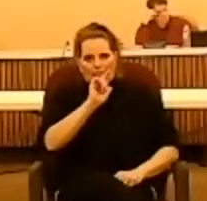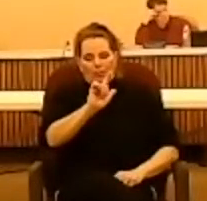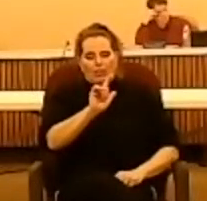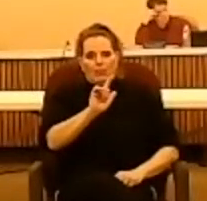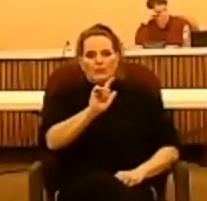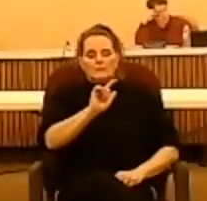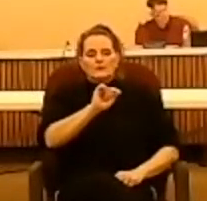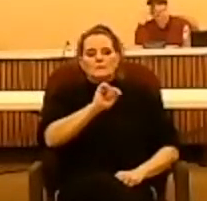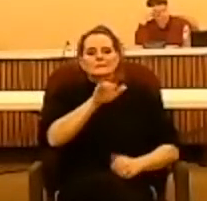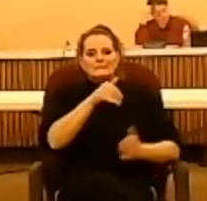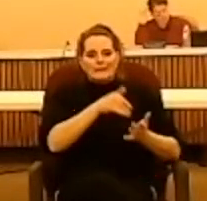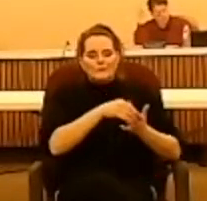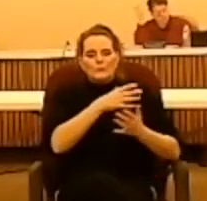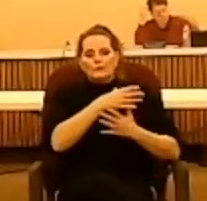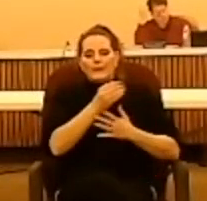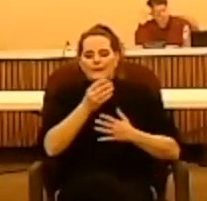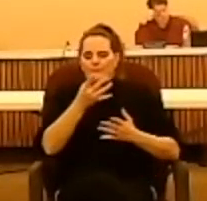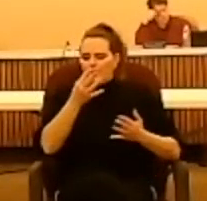the